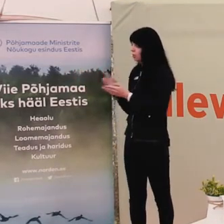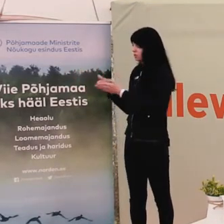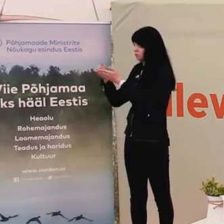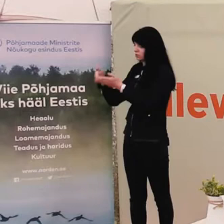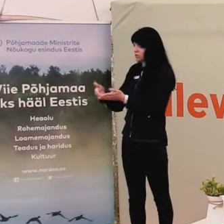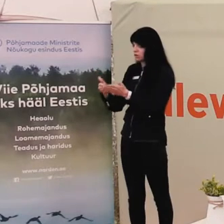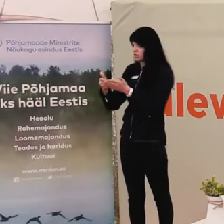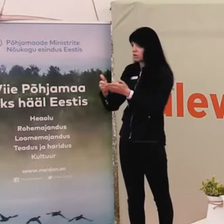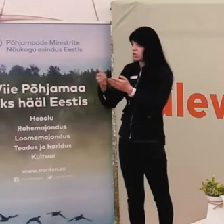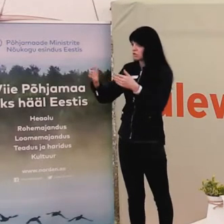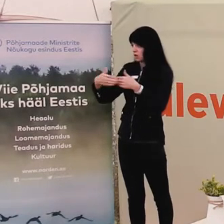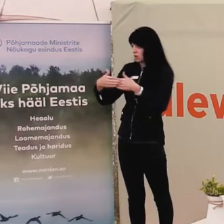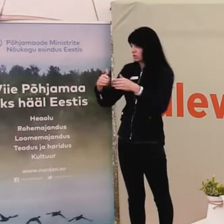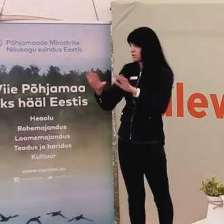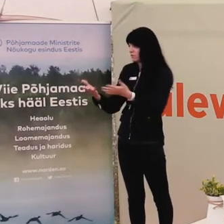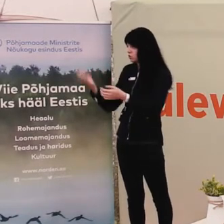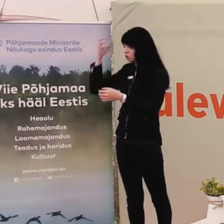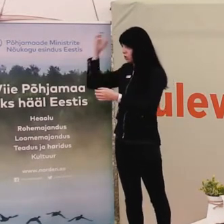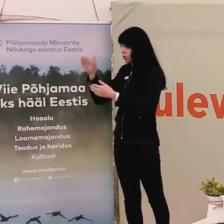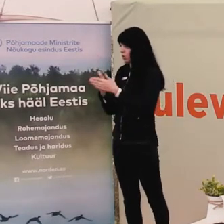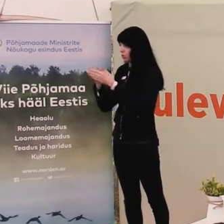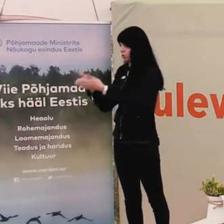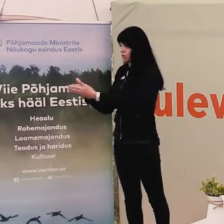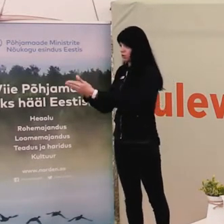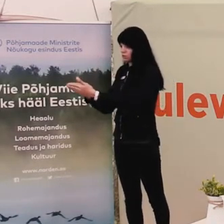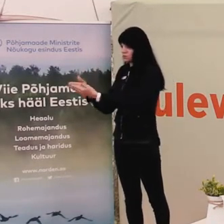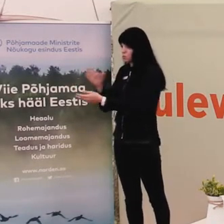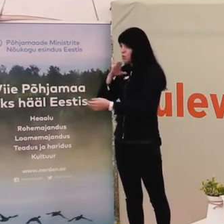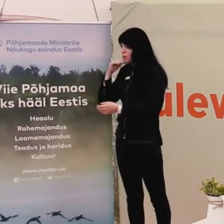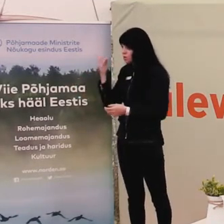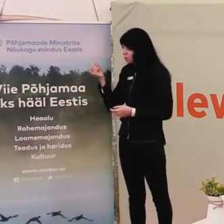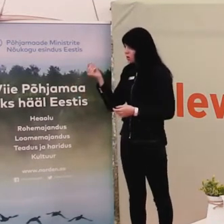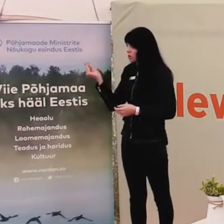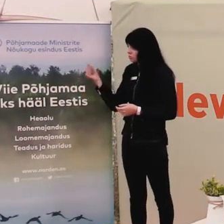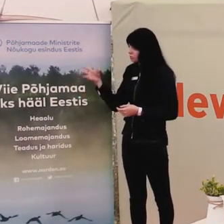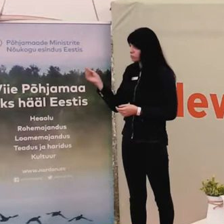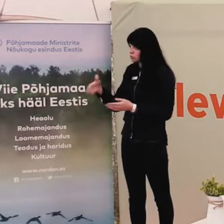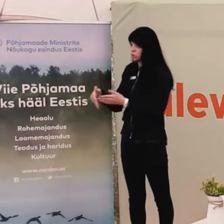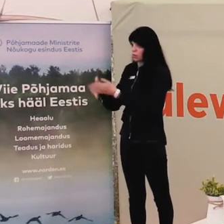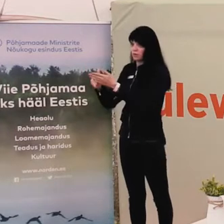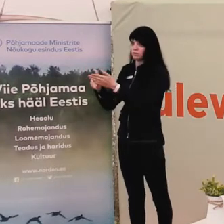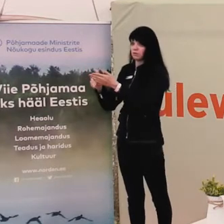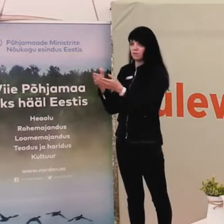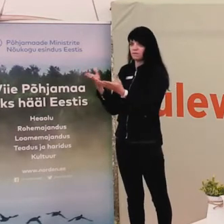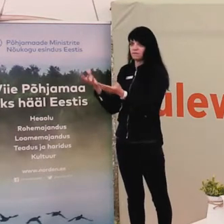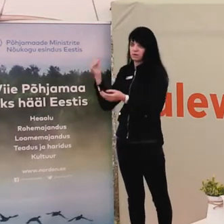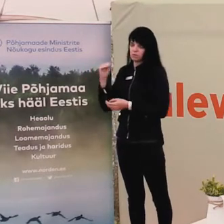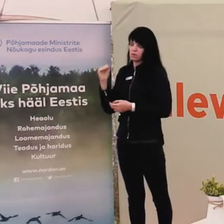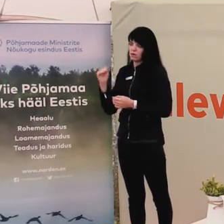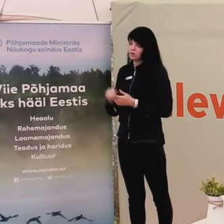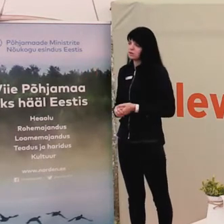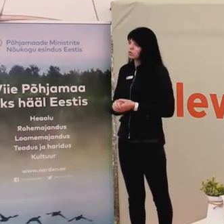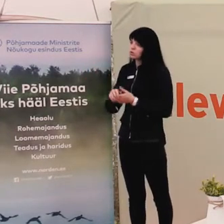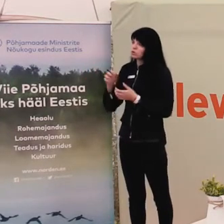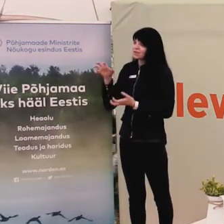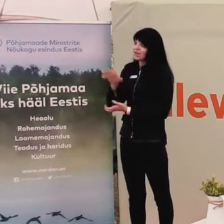to Stockholm, 200 million just to support these shipping companies. And it has been very difficult to sort